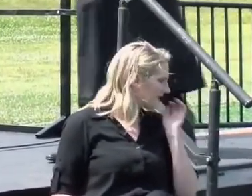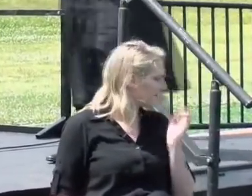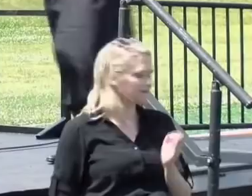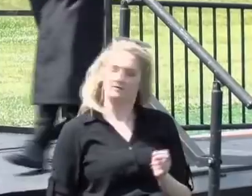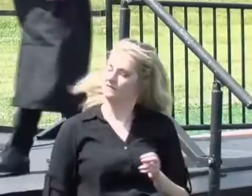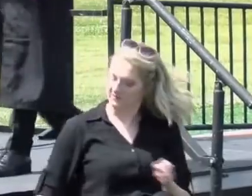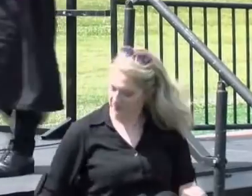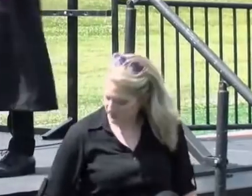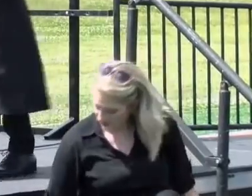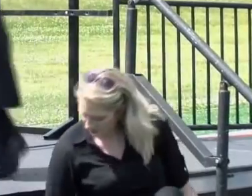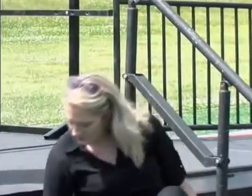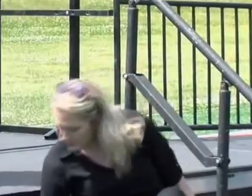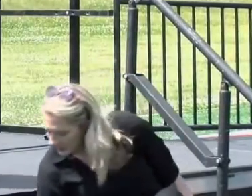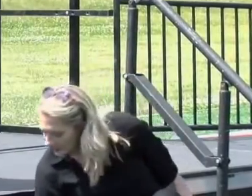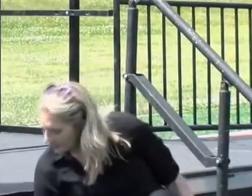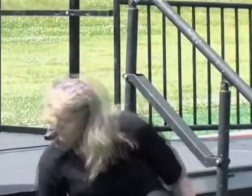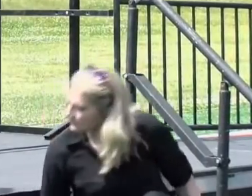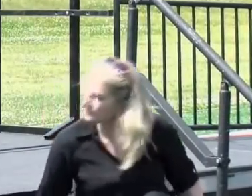Isaiah Aldiano.